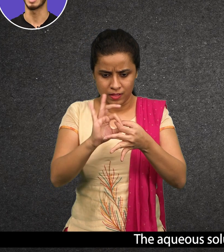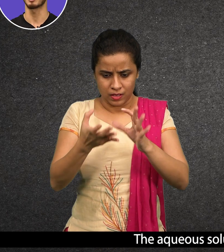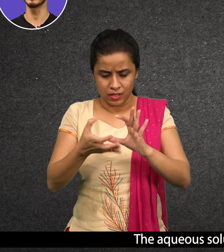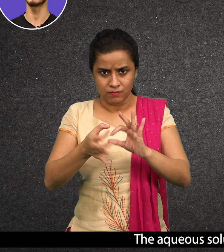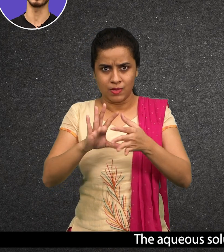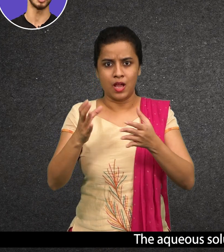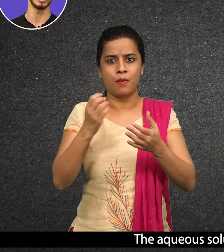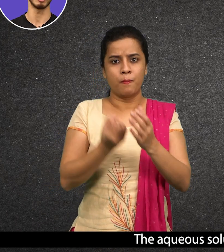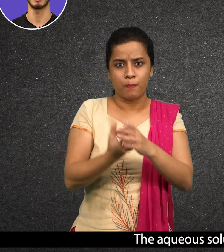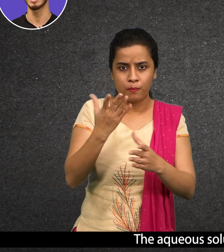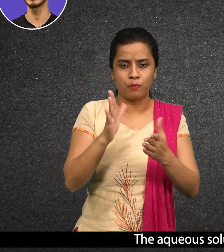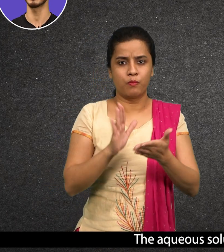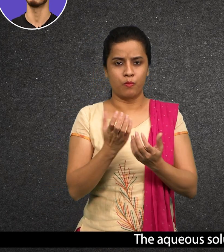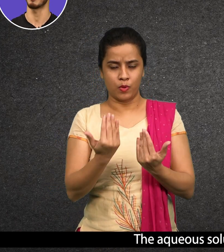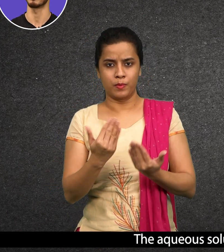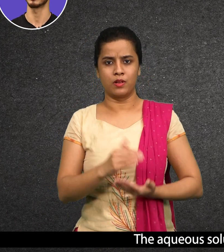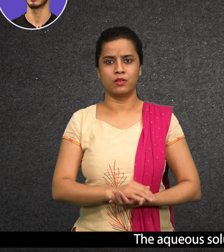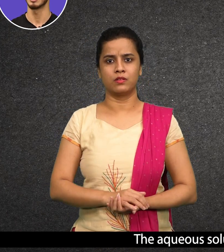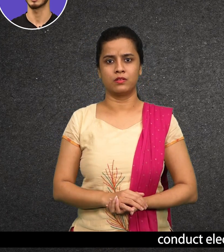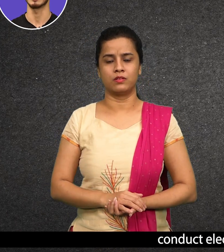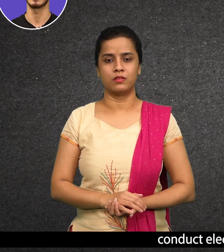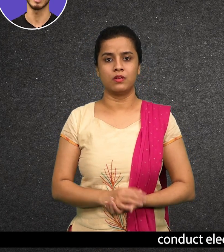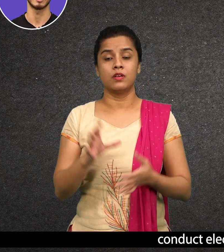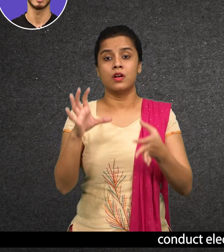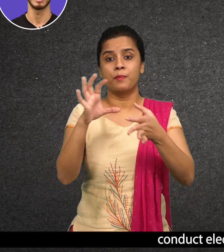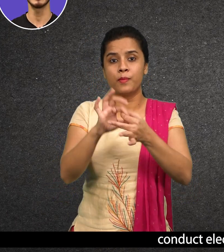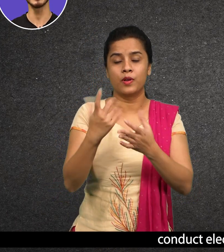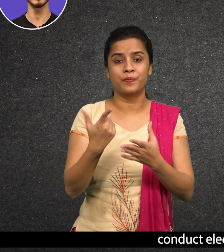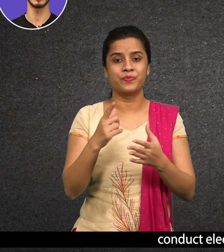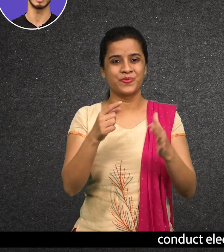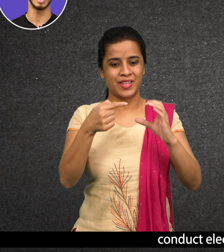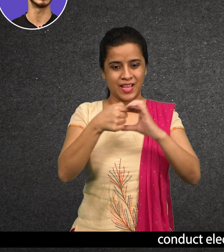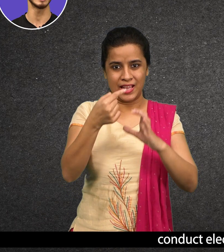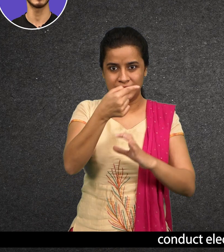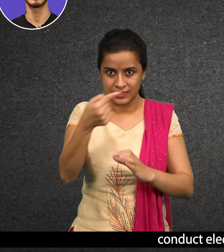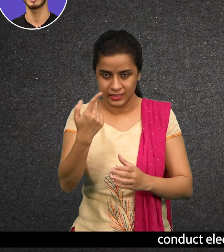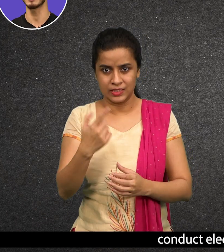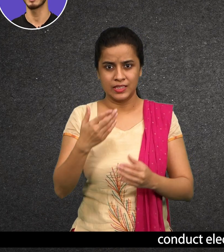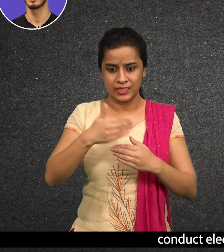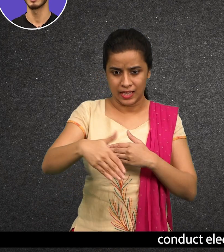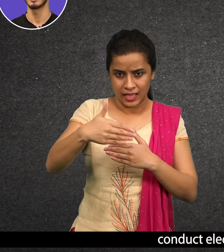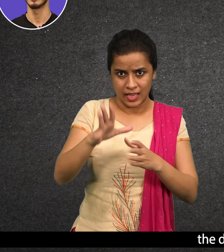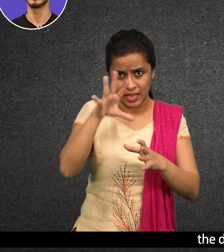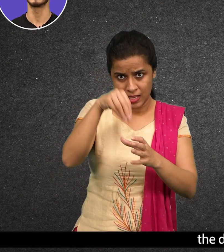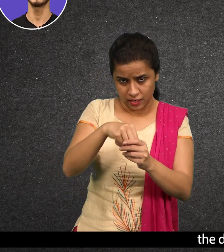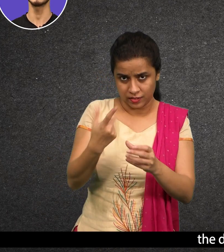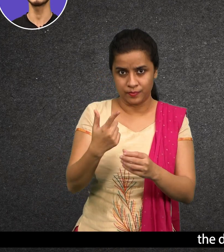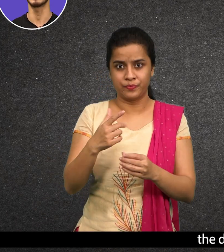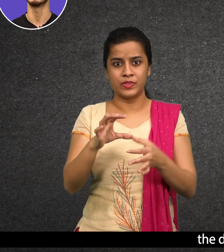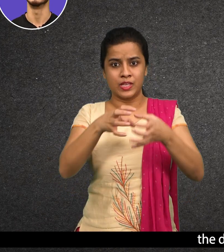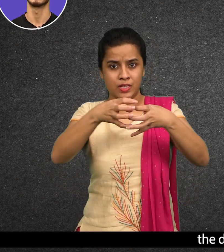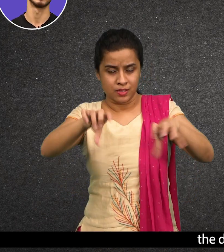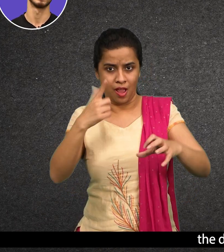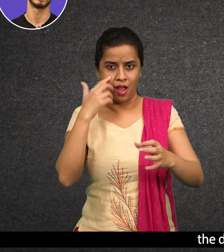The aqueous solutions of ionic compounds conduct electricity as they contain the